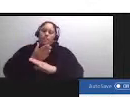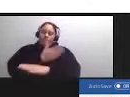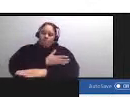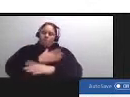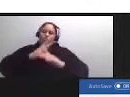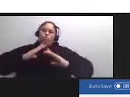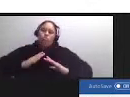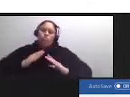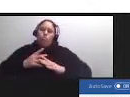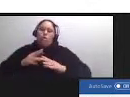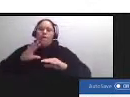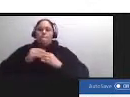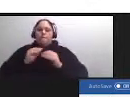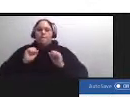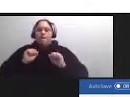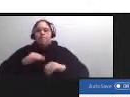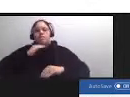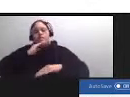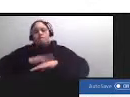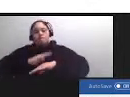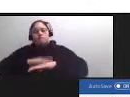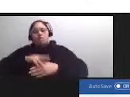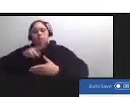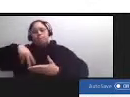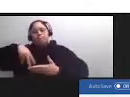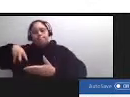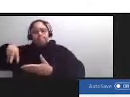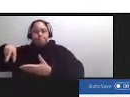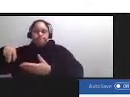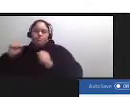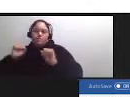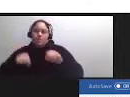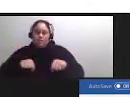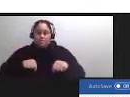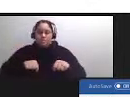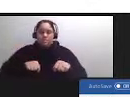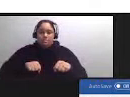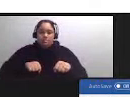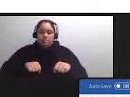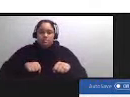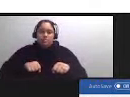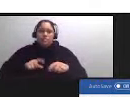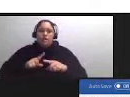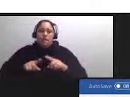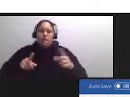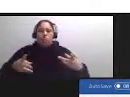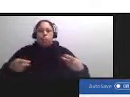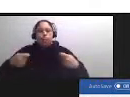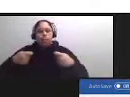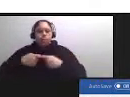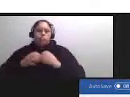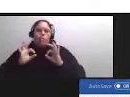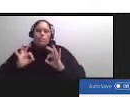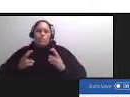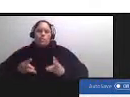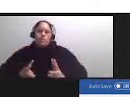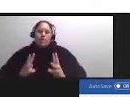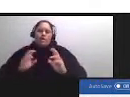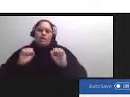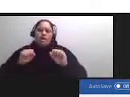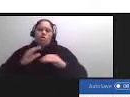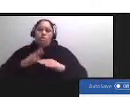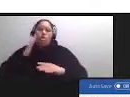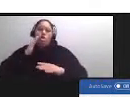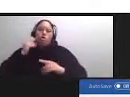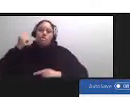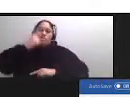in order for members to have enough time to scrutinize and also to contribute constructively on the